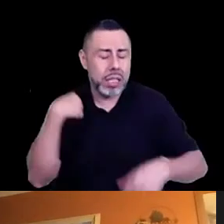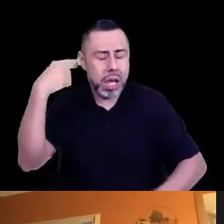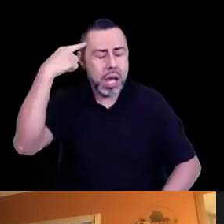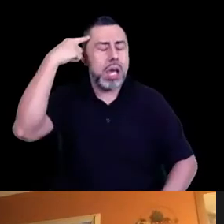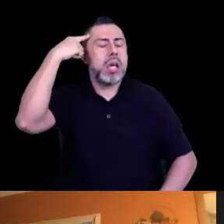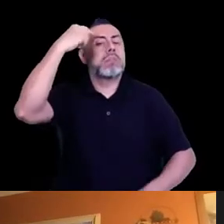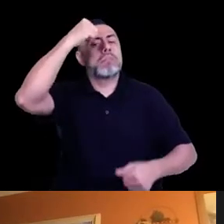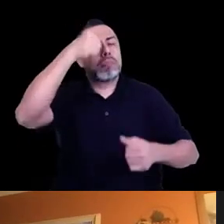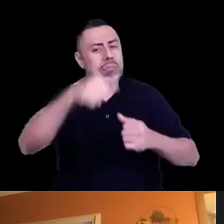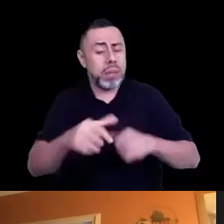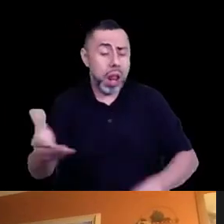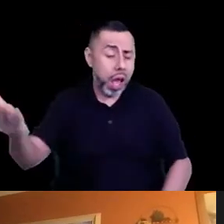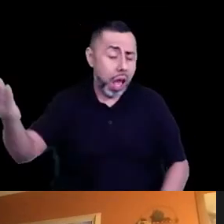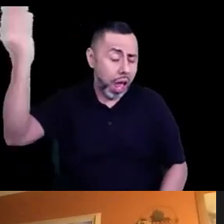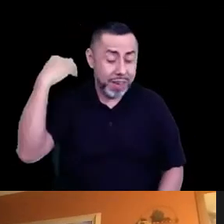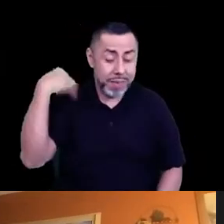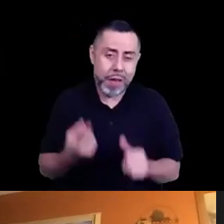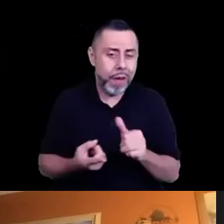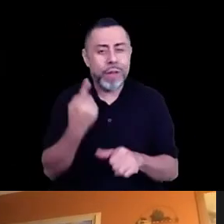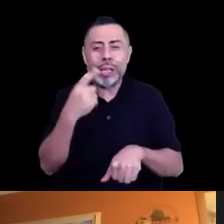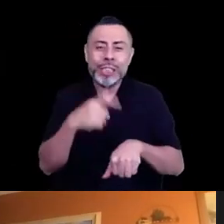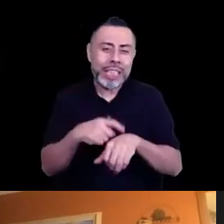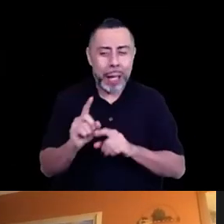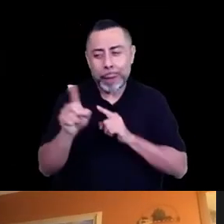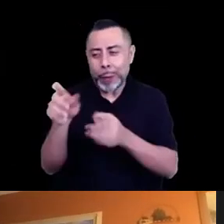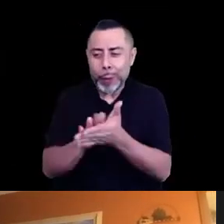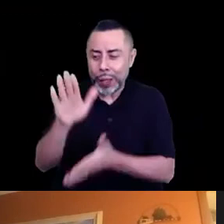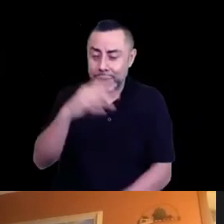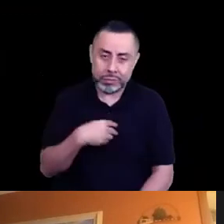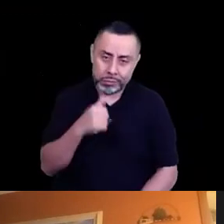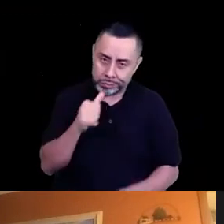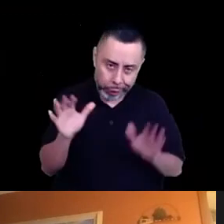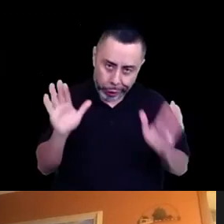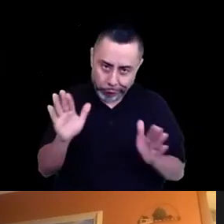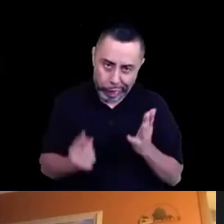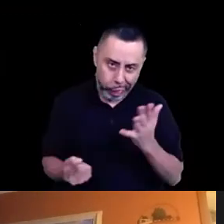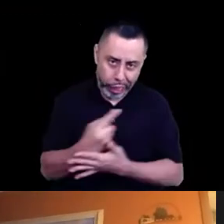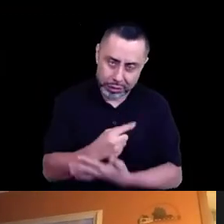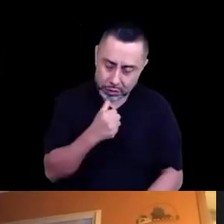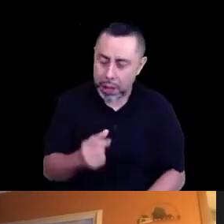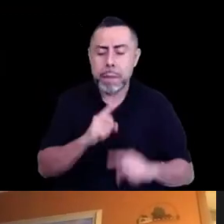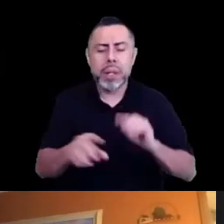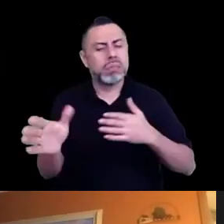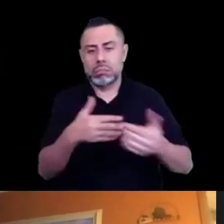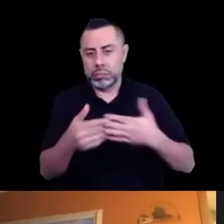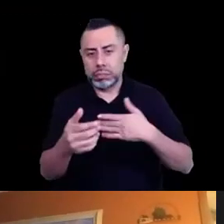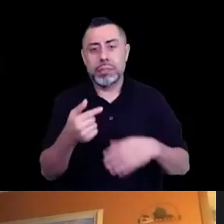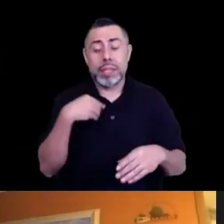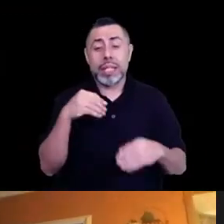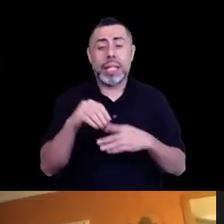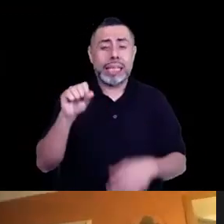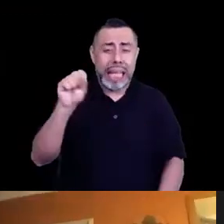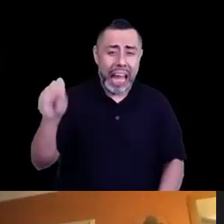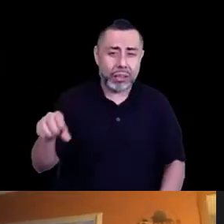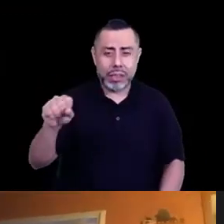go to college for the first time. It didn't do too well, but it was during that time up in Seattle,